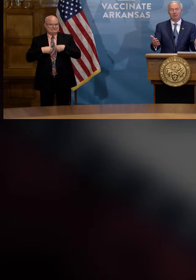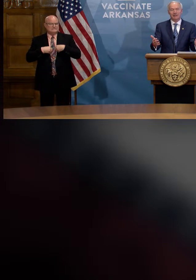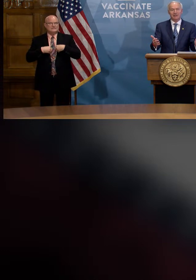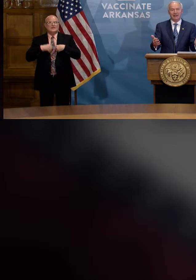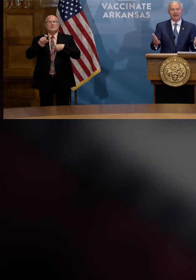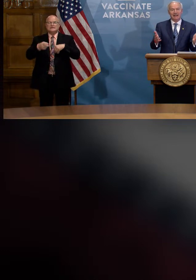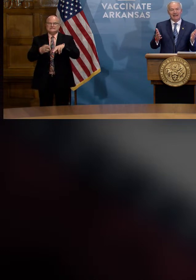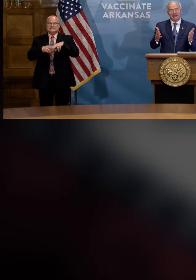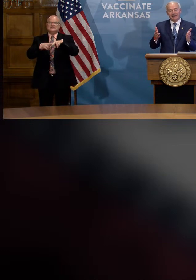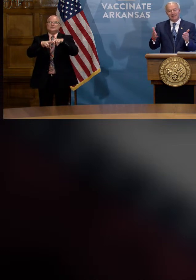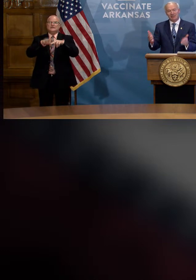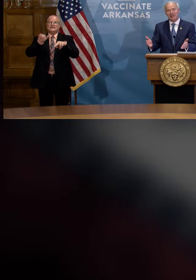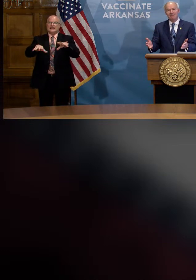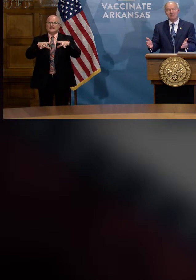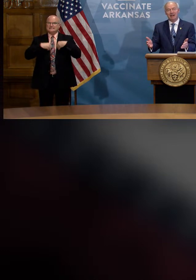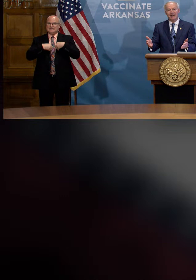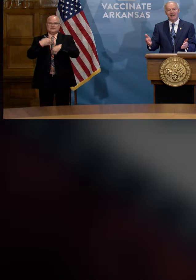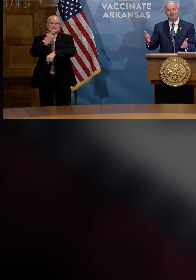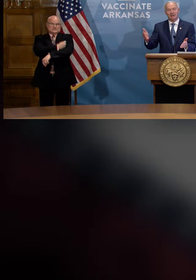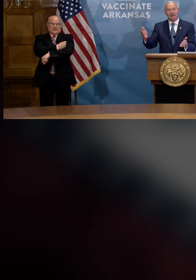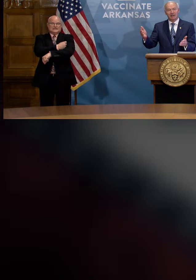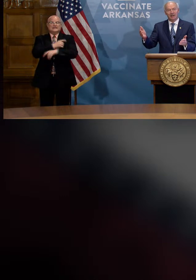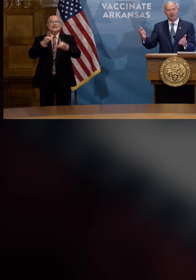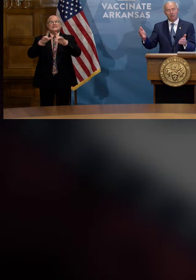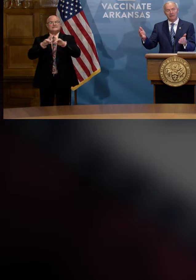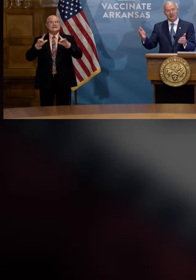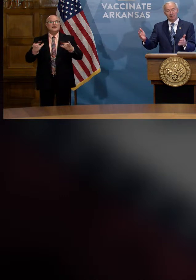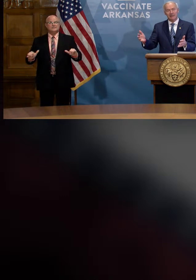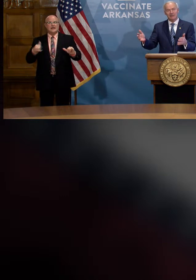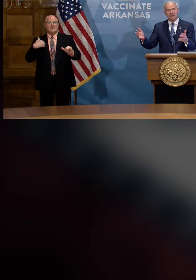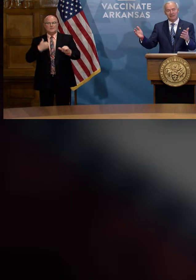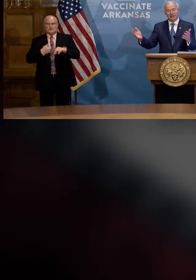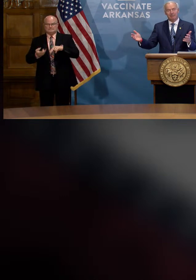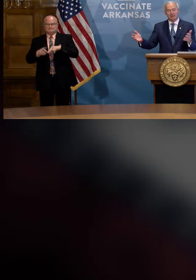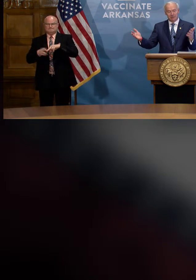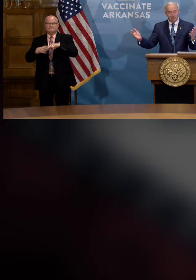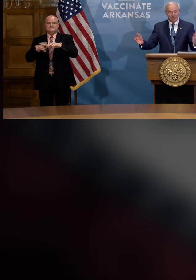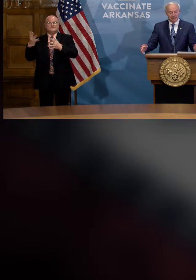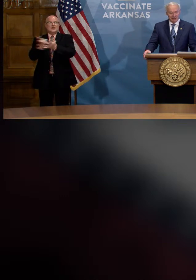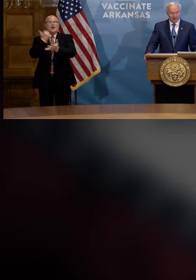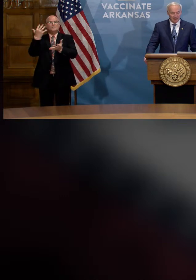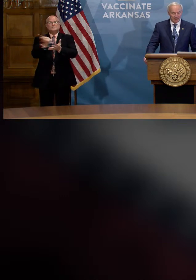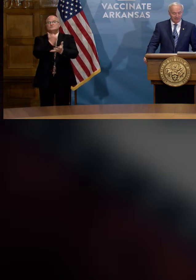have to increase that. At the same time, we're increasing the